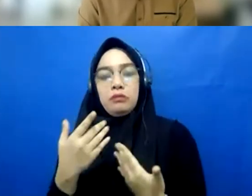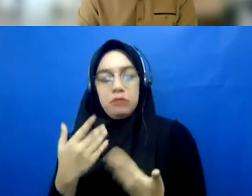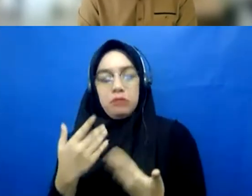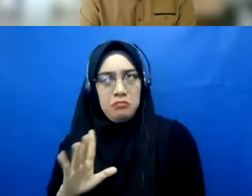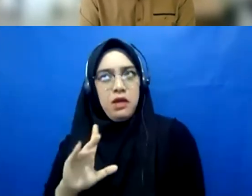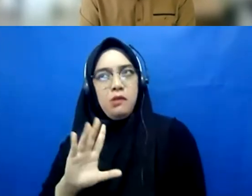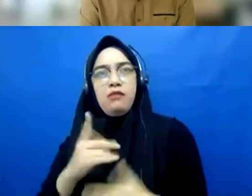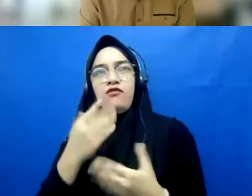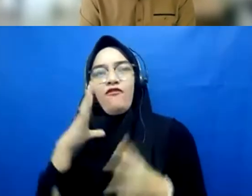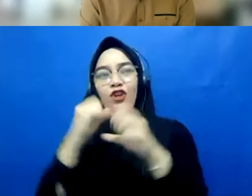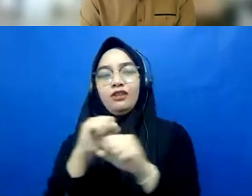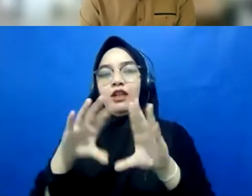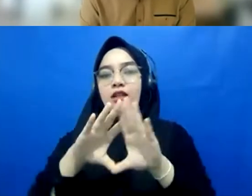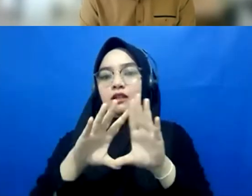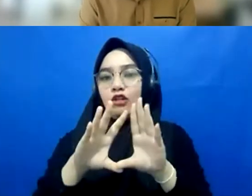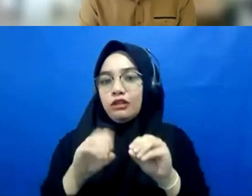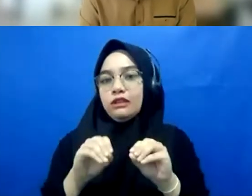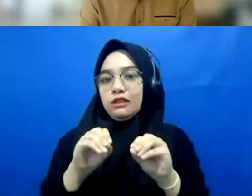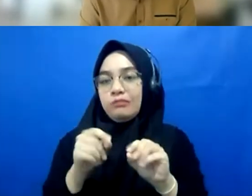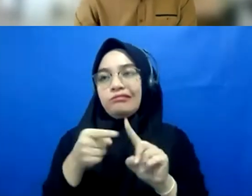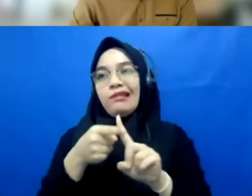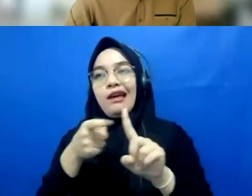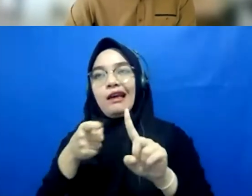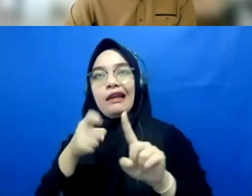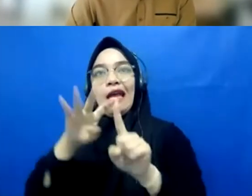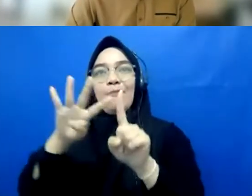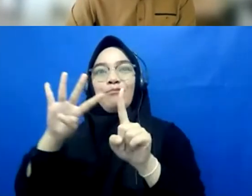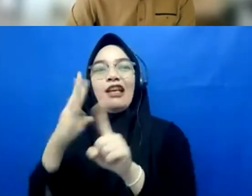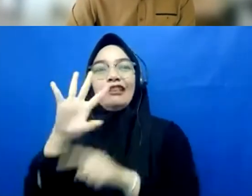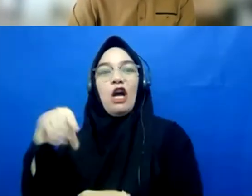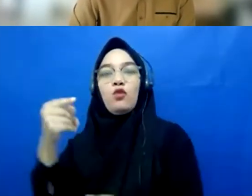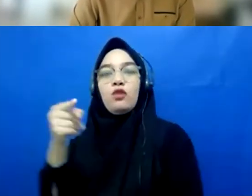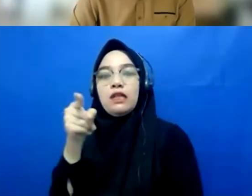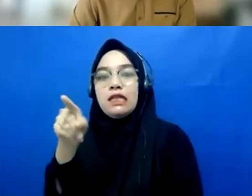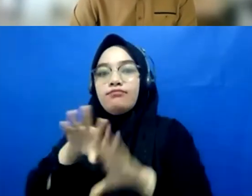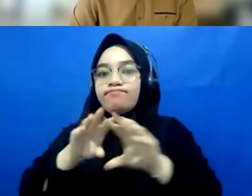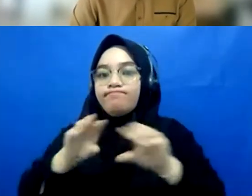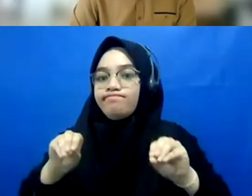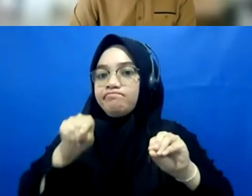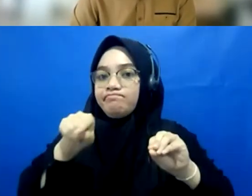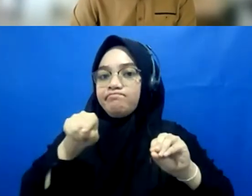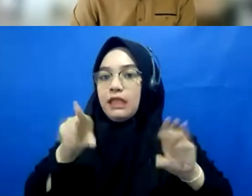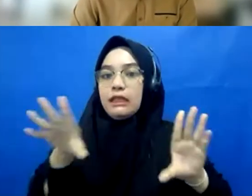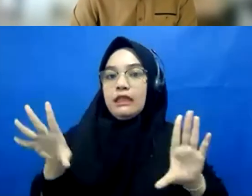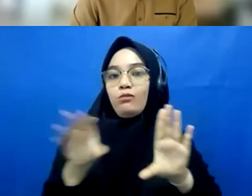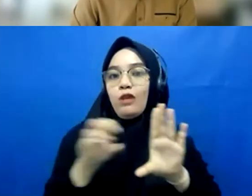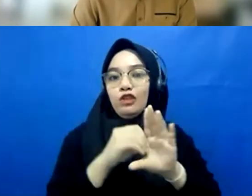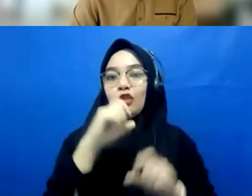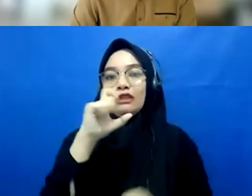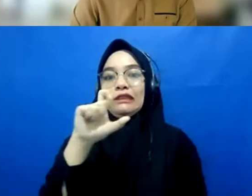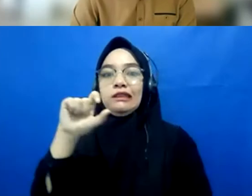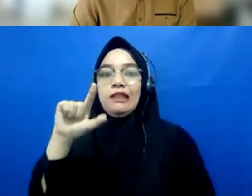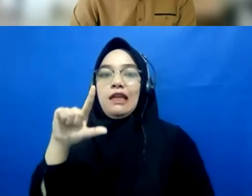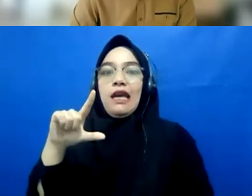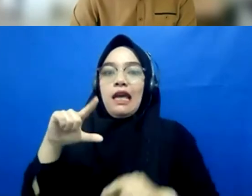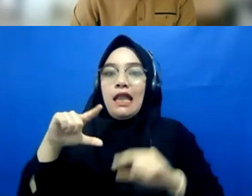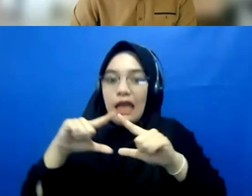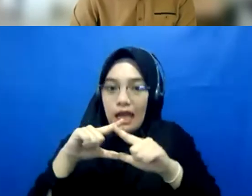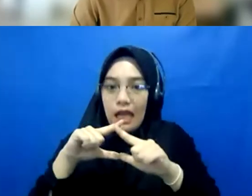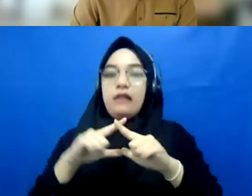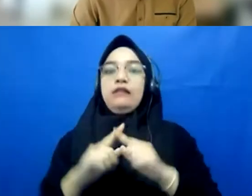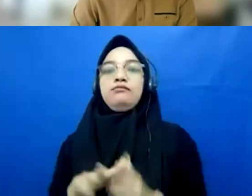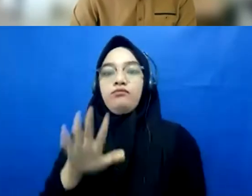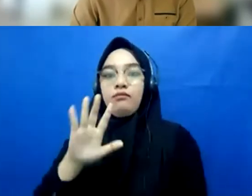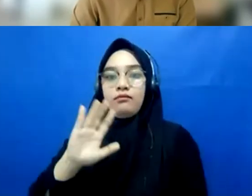In 2015, she was recognized as one of CLA's 5 Living Arts Fellows, Cultural